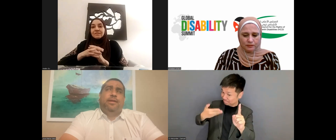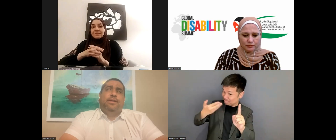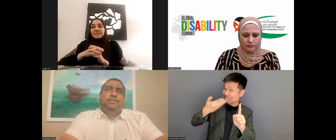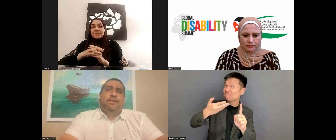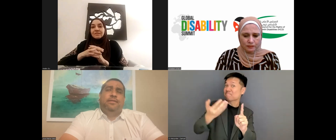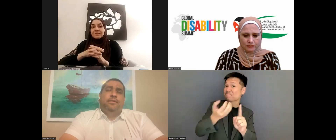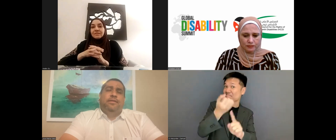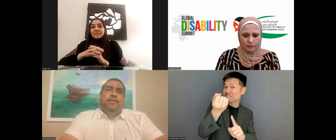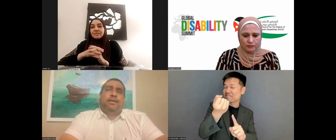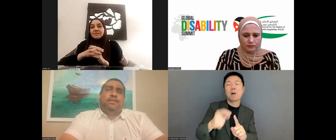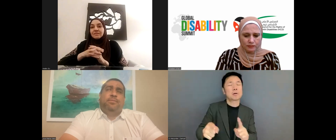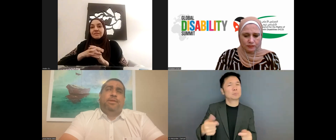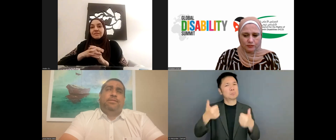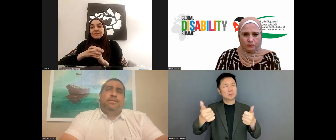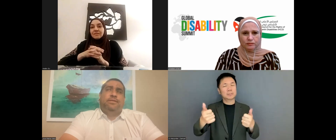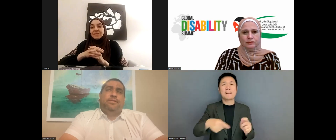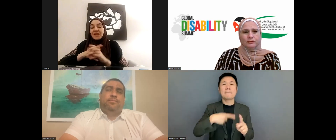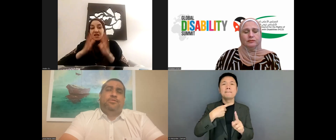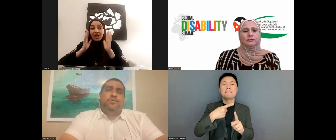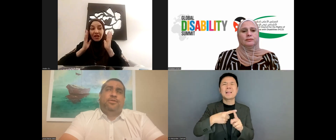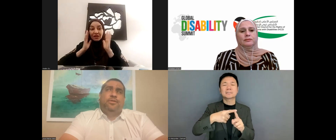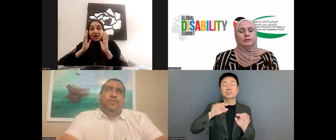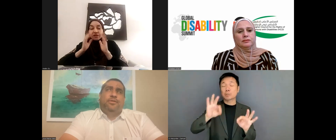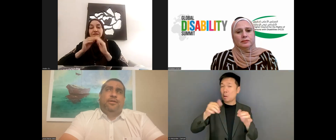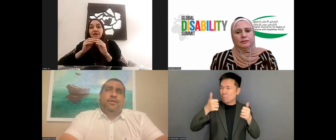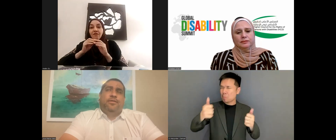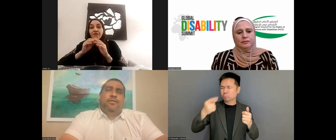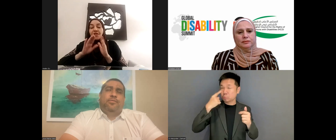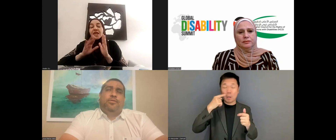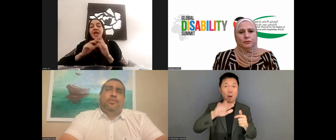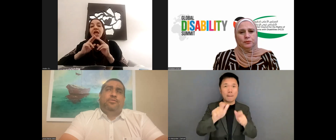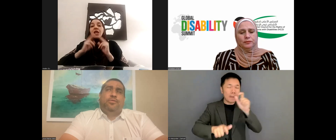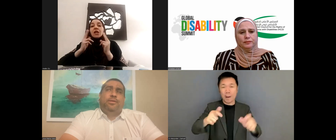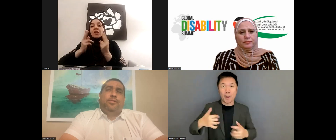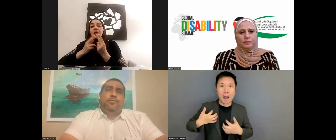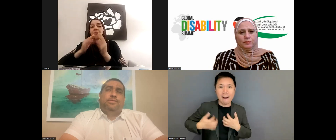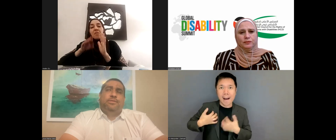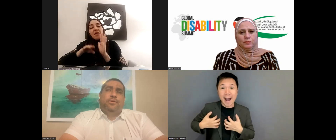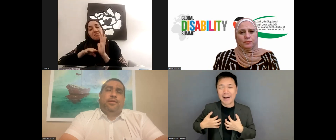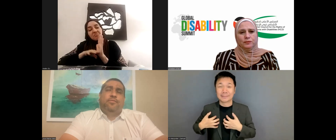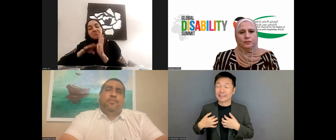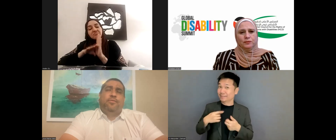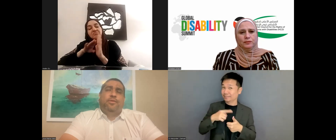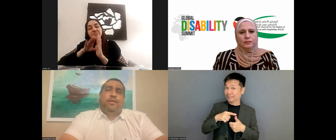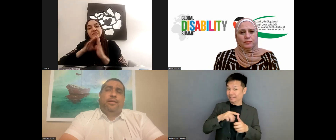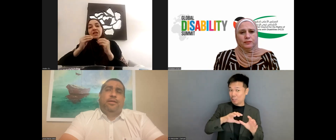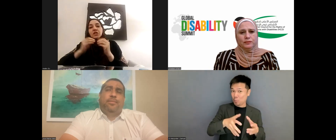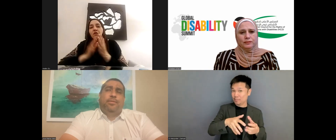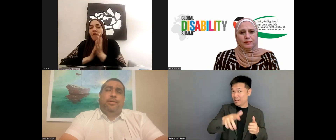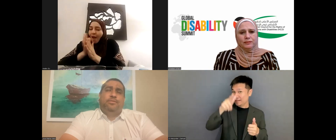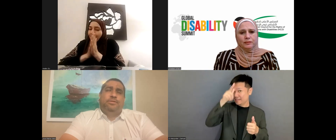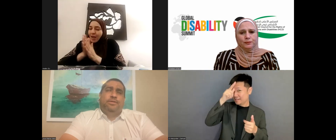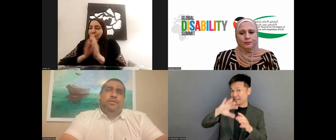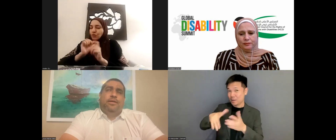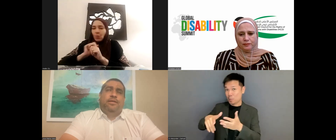clearly creating that excitement that I'm sure the three co-hosts will be always grateful for and